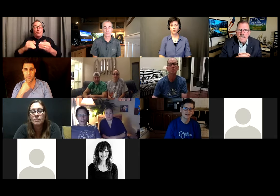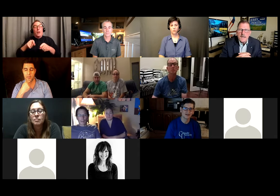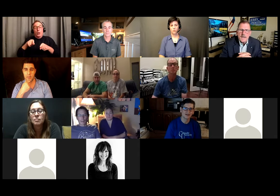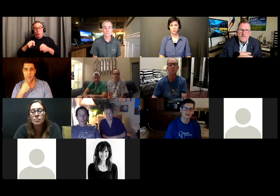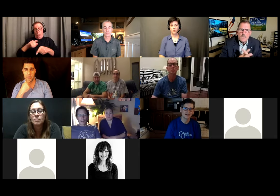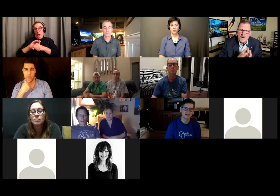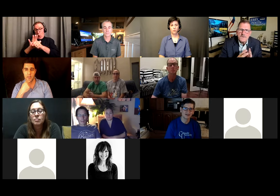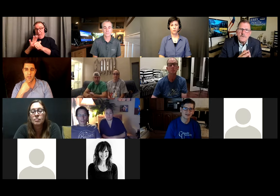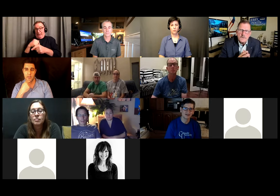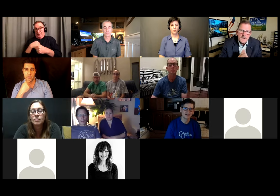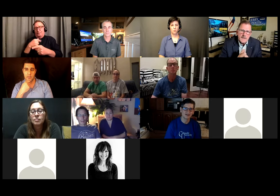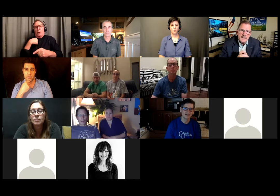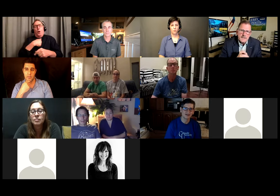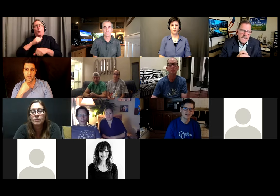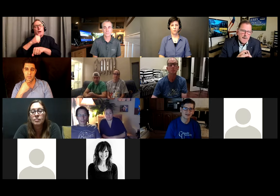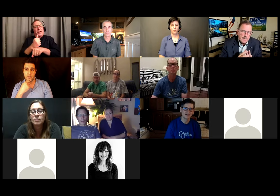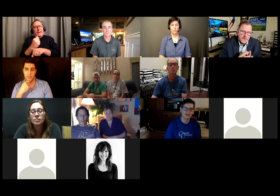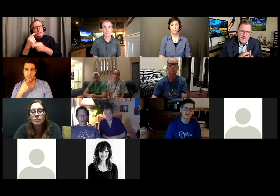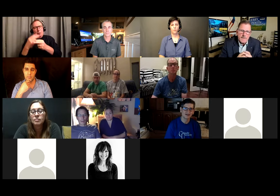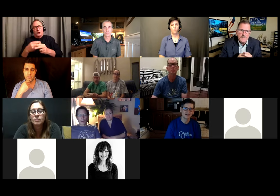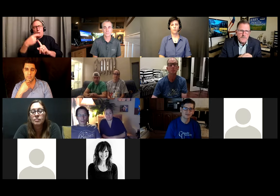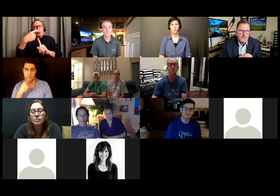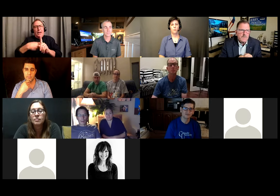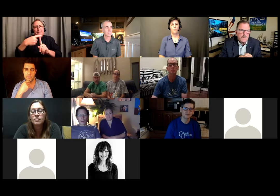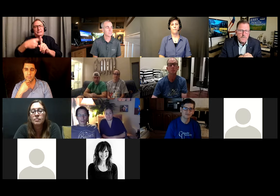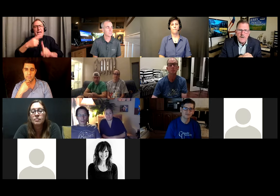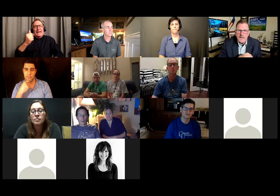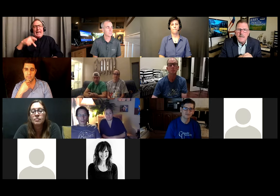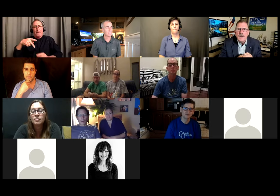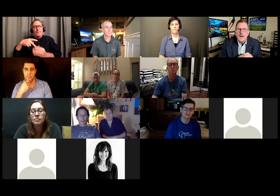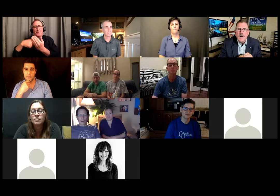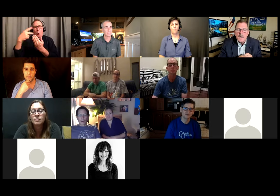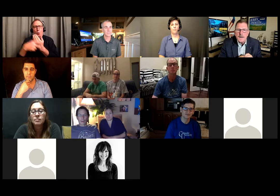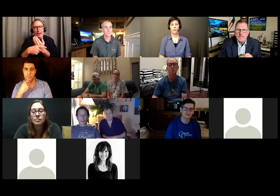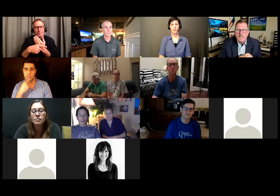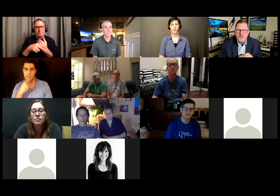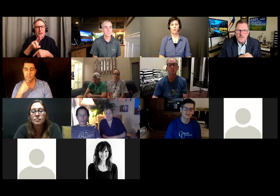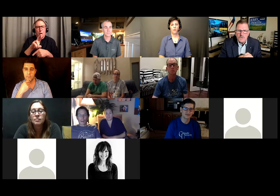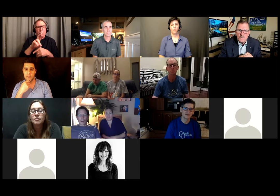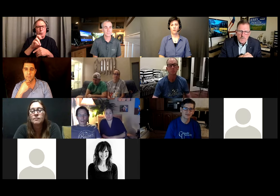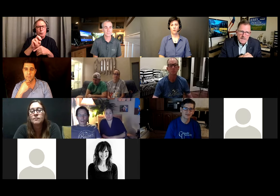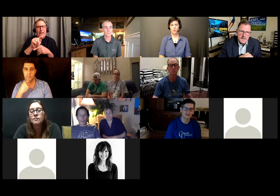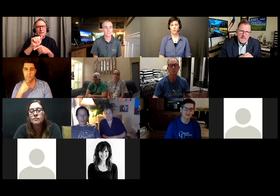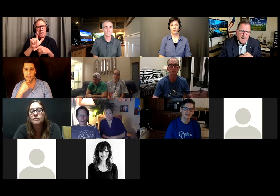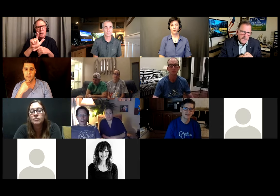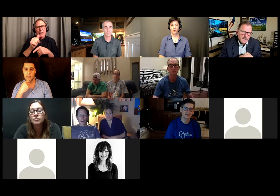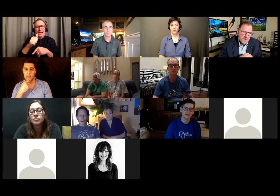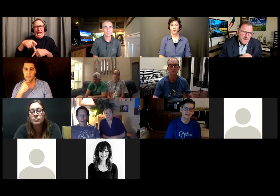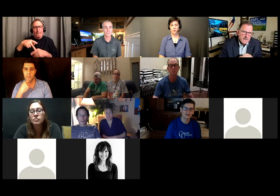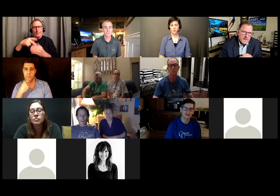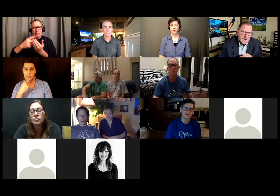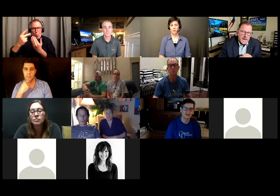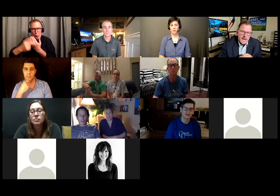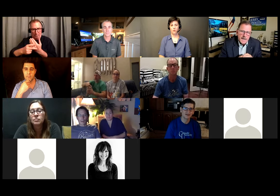created a rental gap program to loan money to those who rent and can't pay their